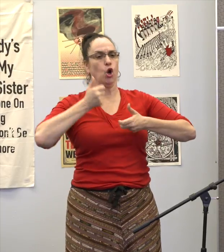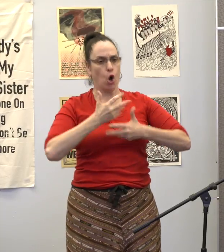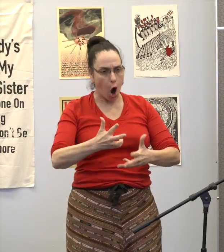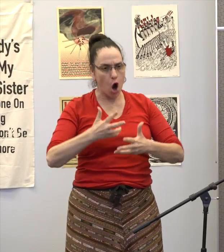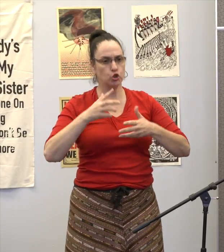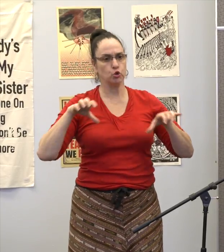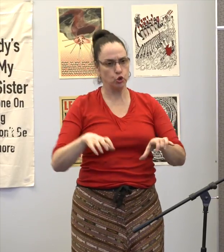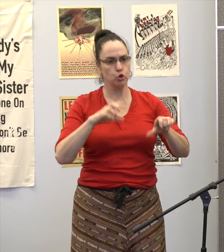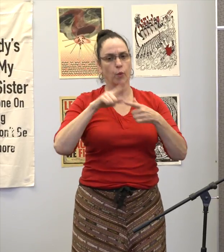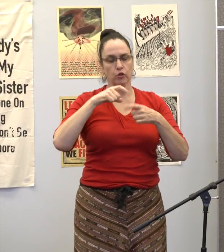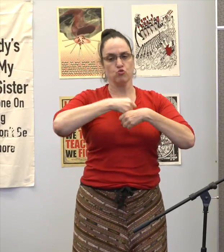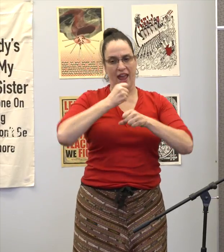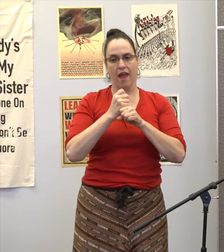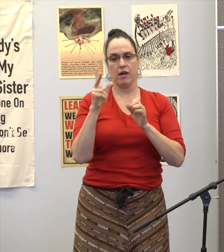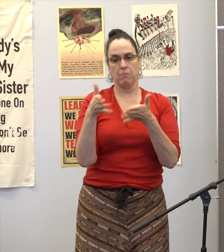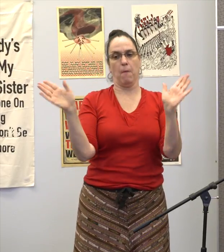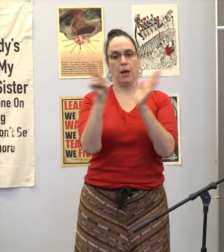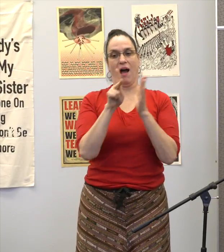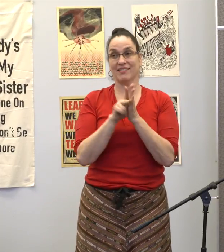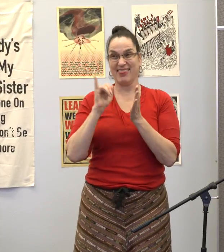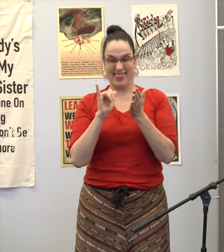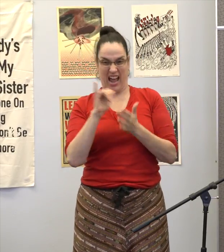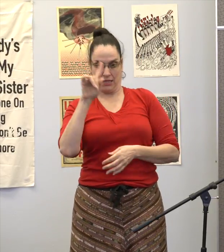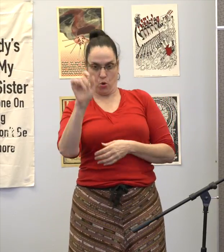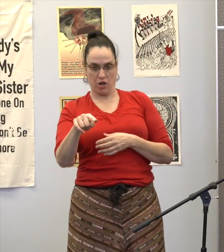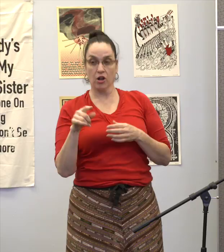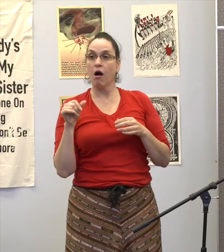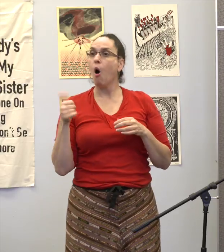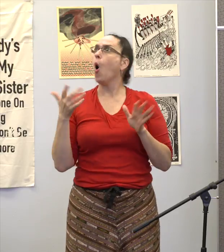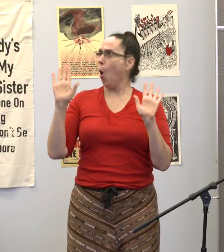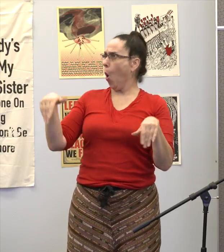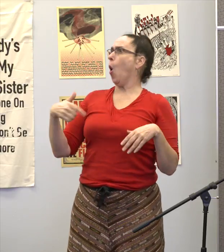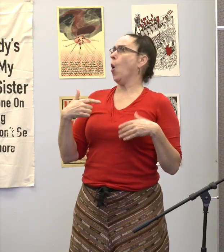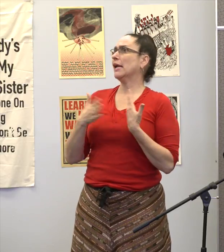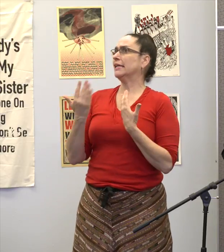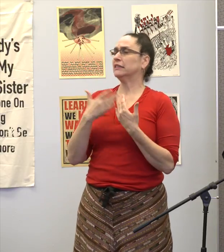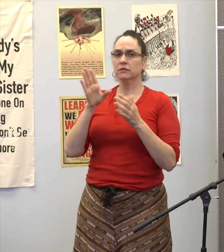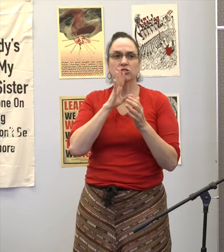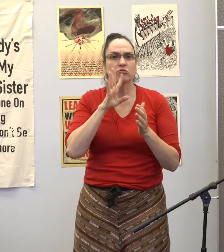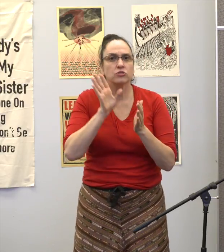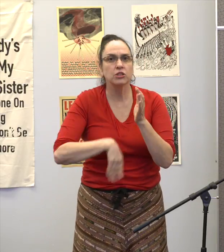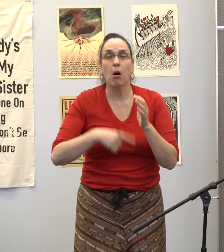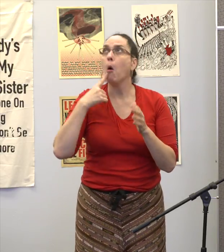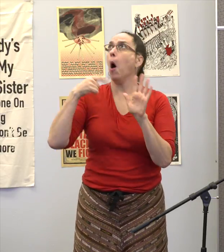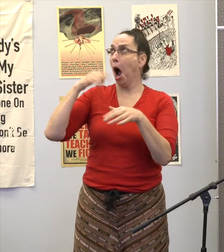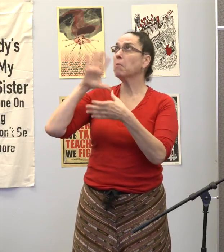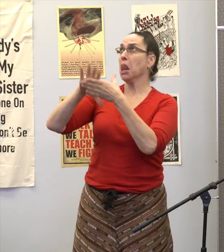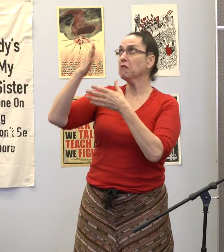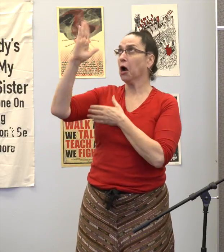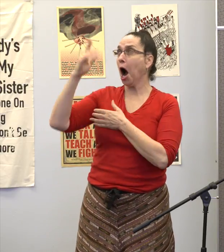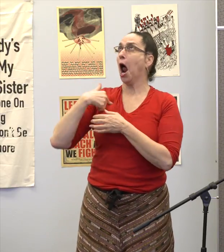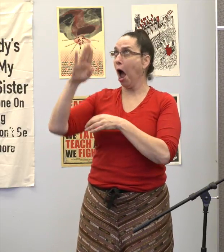the question. Anybody can say they believe in God. Anybody can say they have a personal relationship with